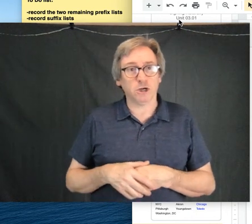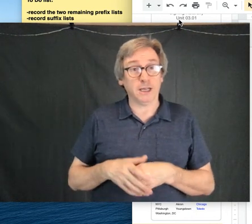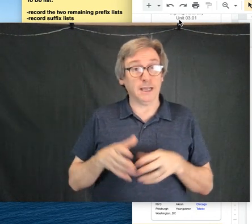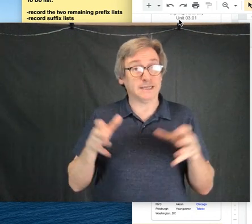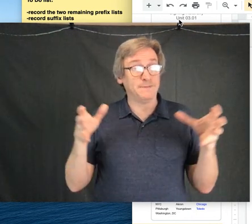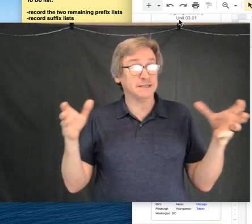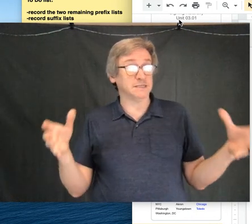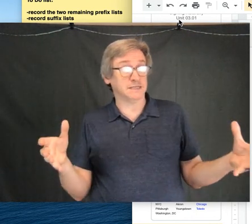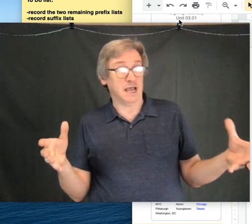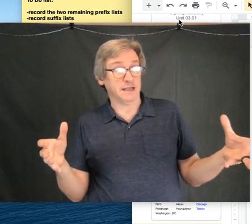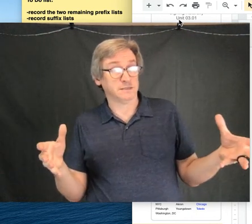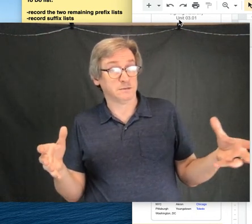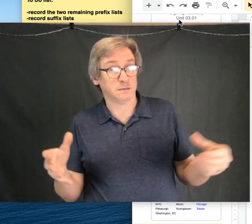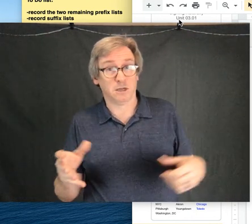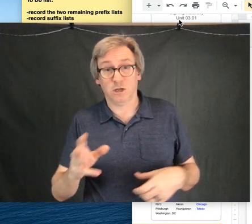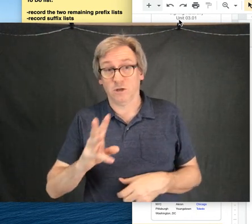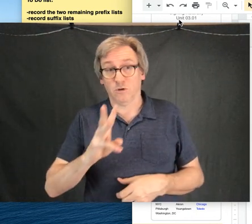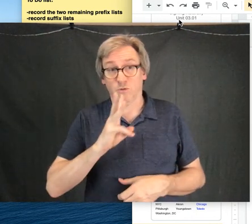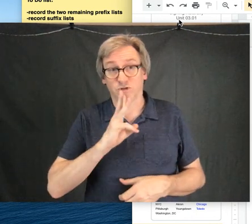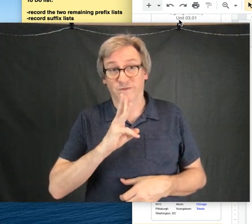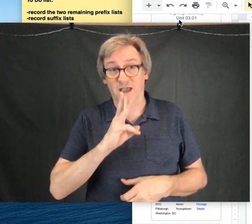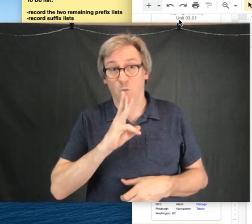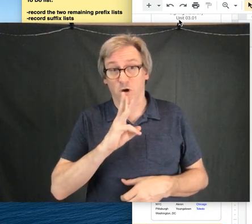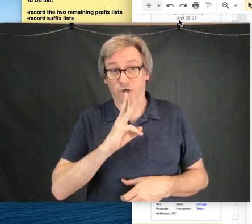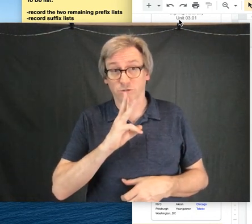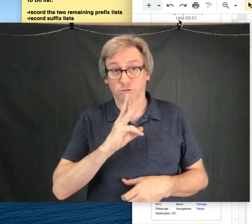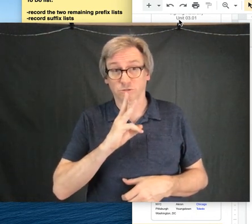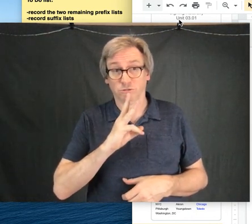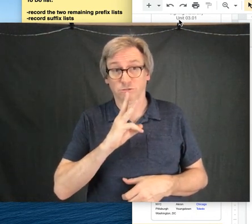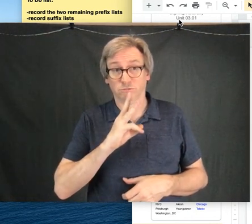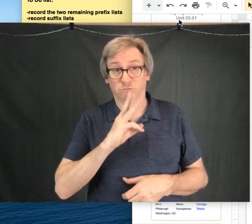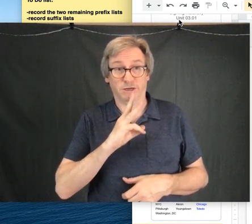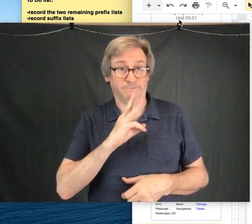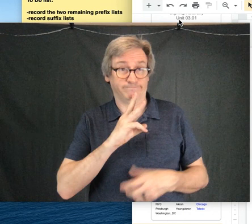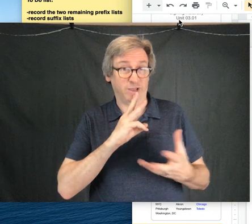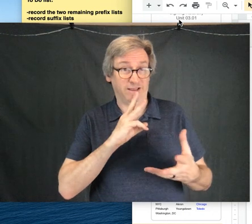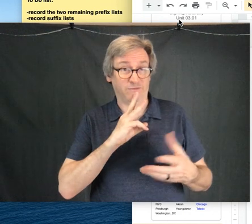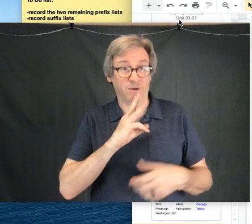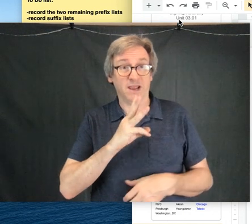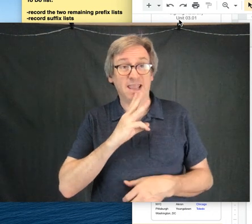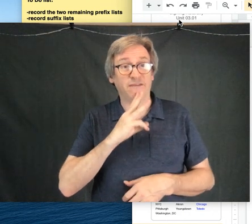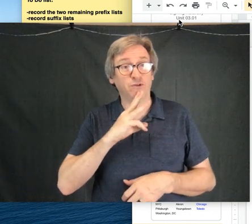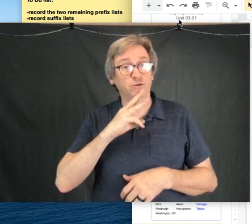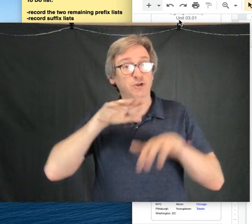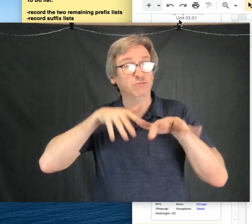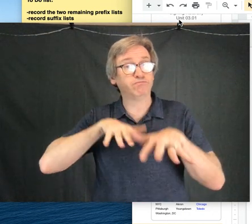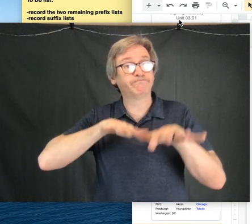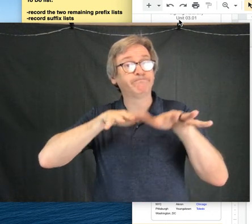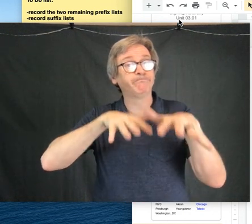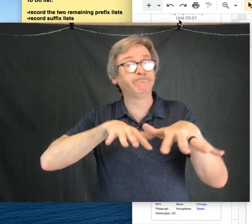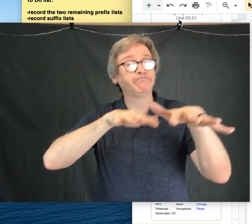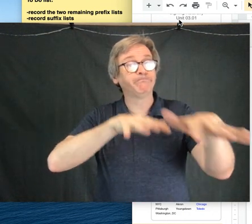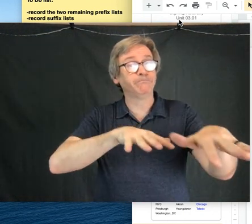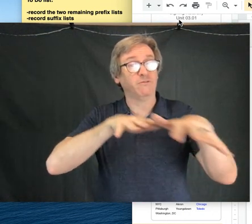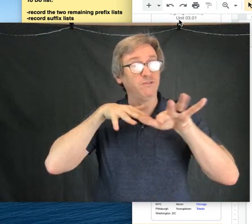water, it depends on size. So we've got water, right? We have that for if you do